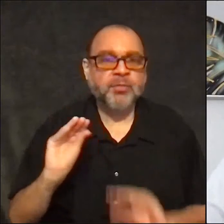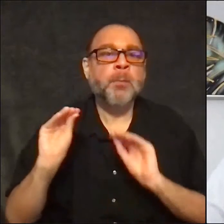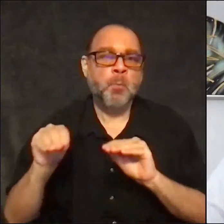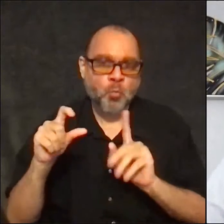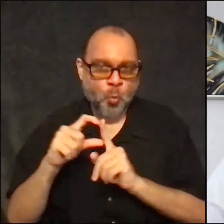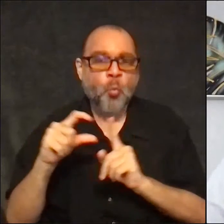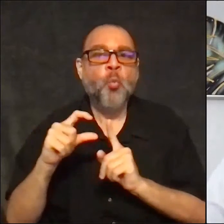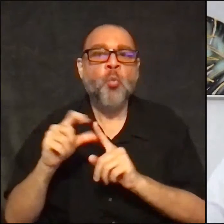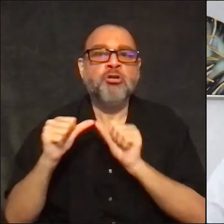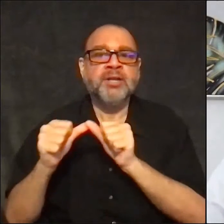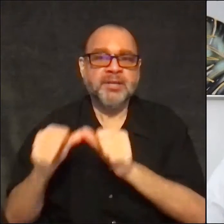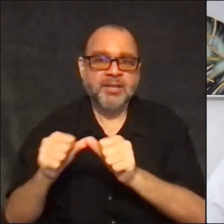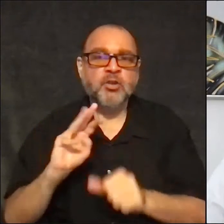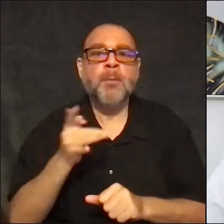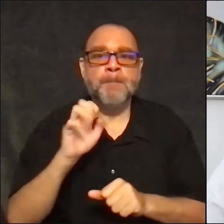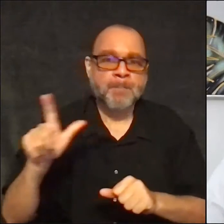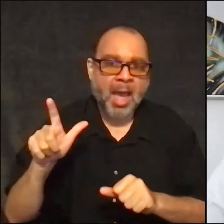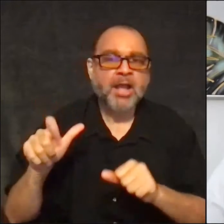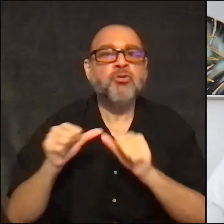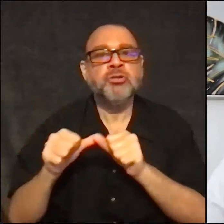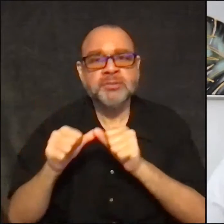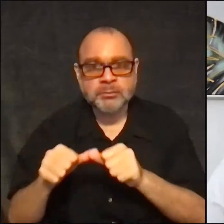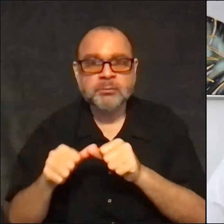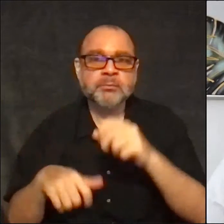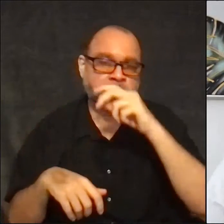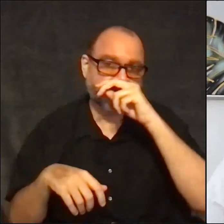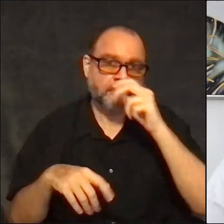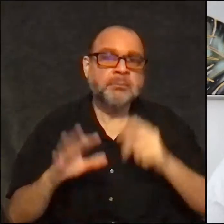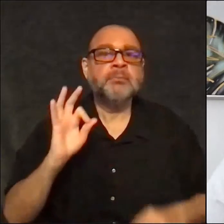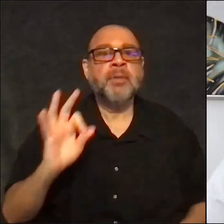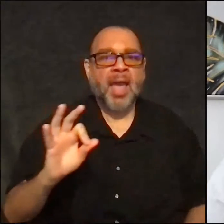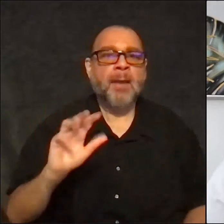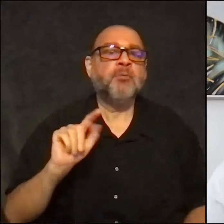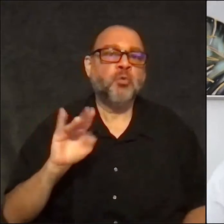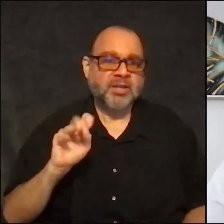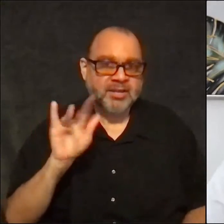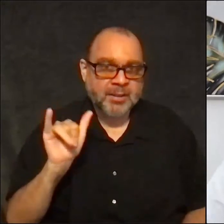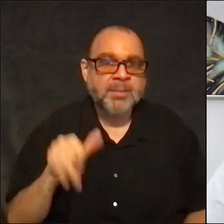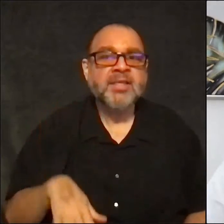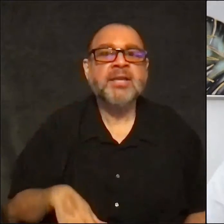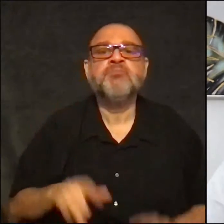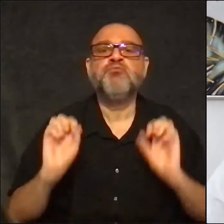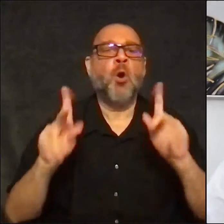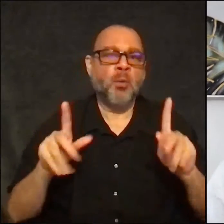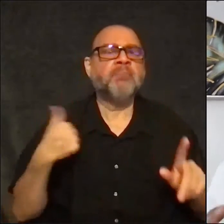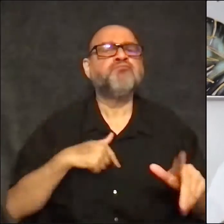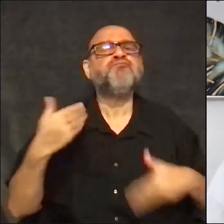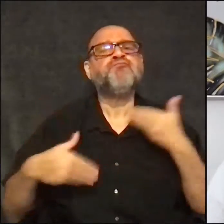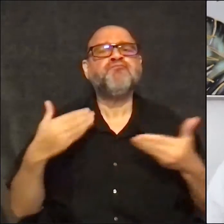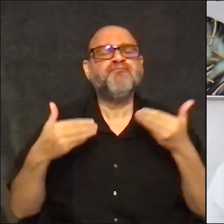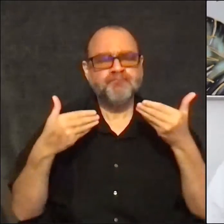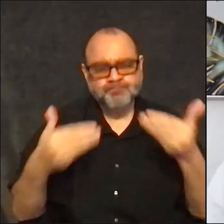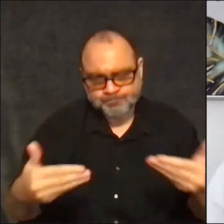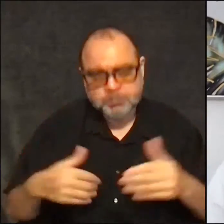Michael as well, continue. Good. Absolutely, Timothy. We're going to do that, and we're going to move it forward. So mental health